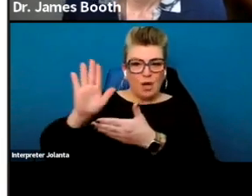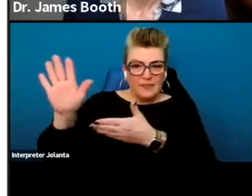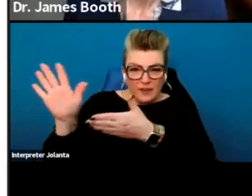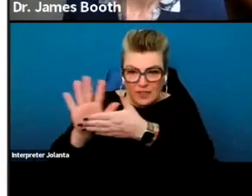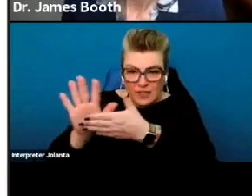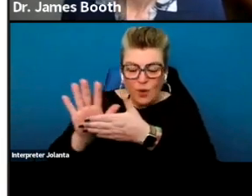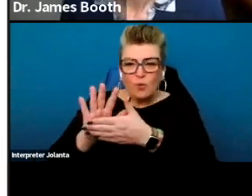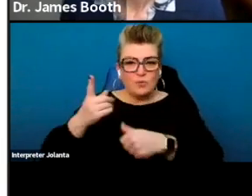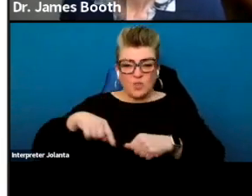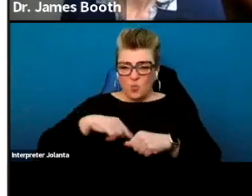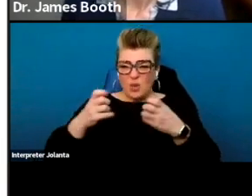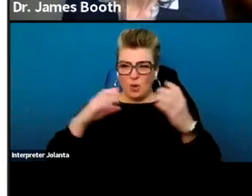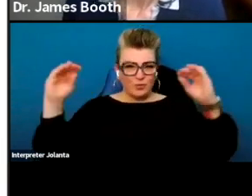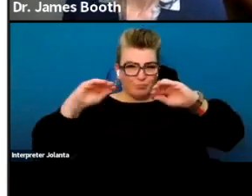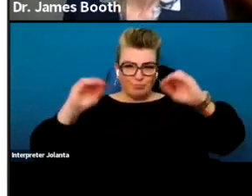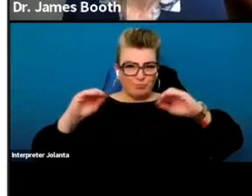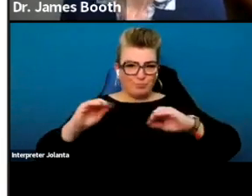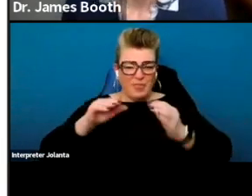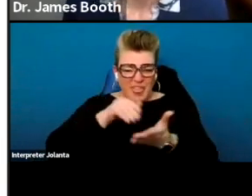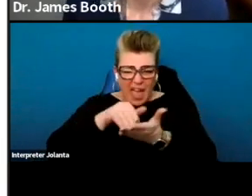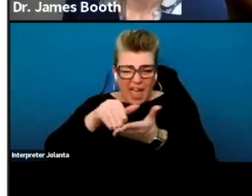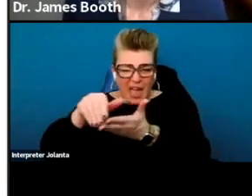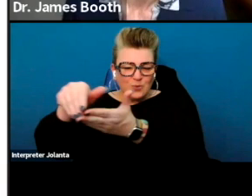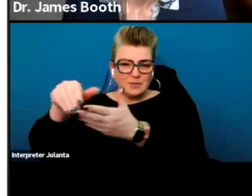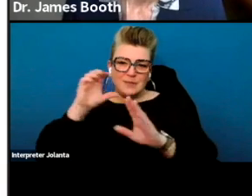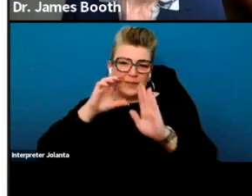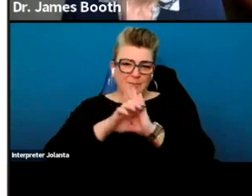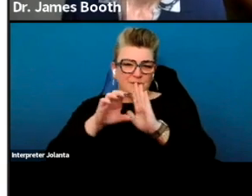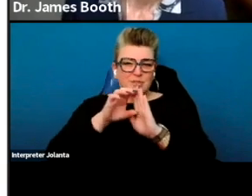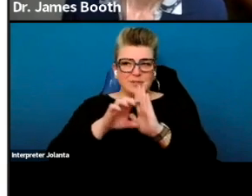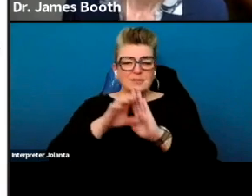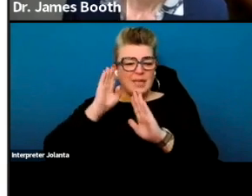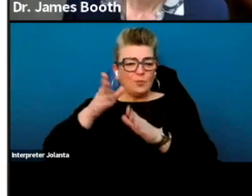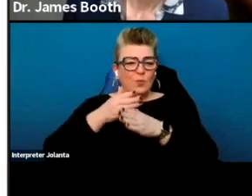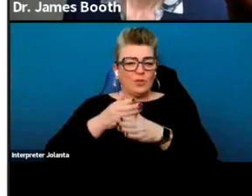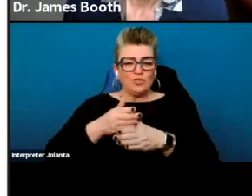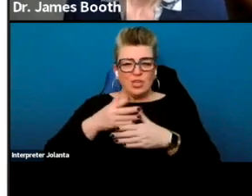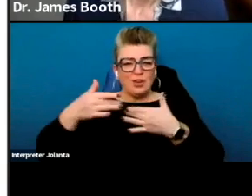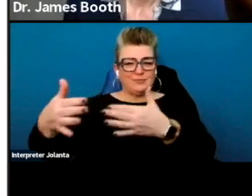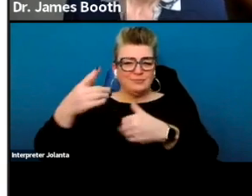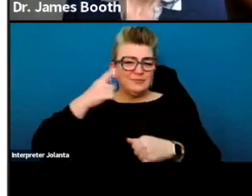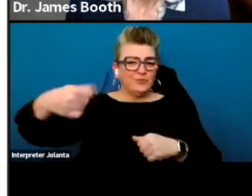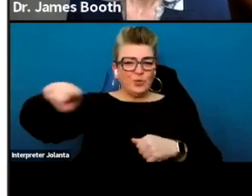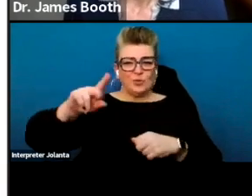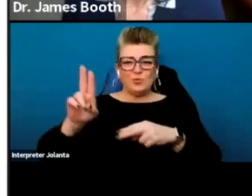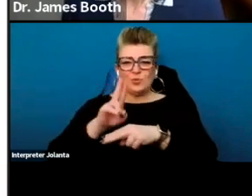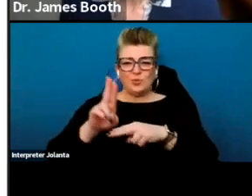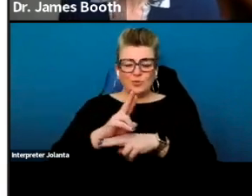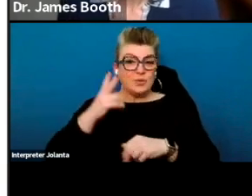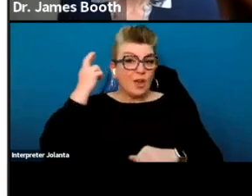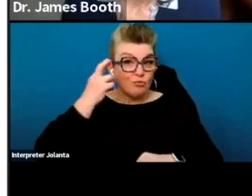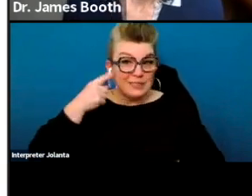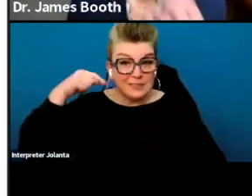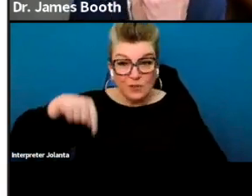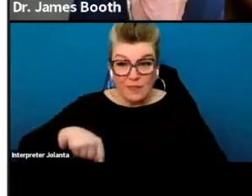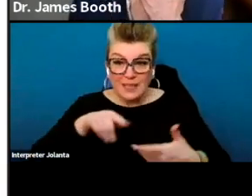like, we want to put together tens of thousands of images, and we'll share those eventually for others to use. But the reason we're doing it for this